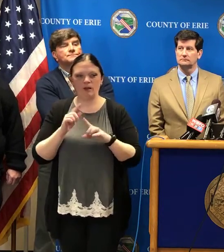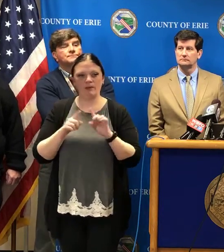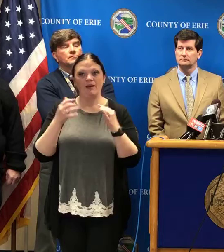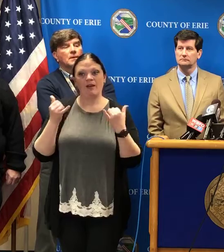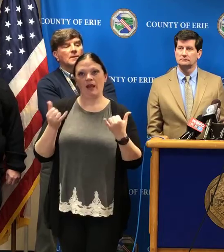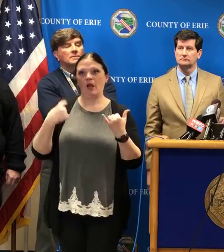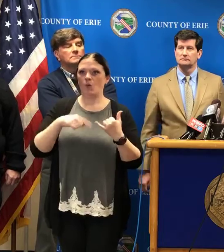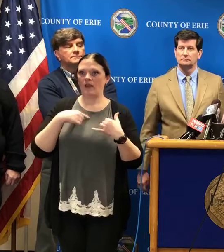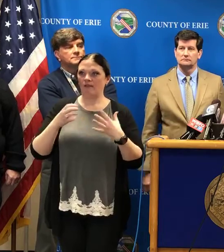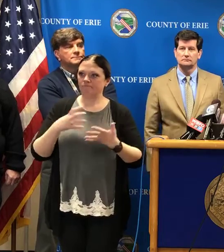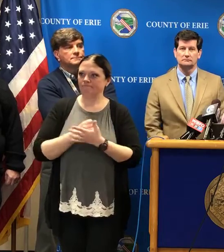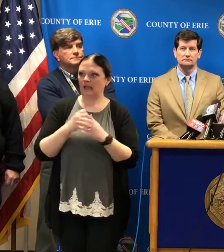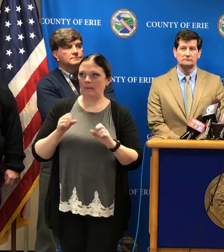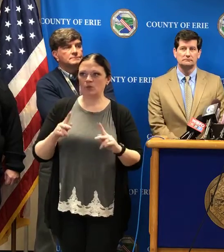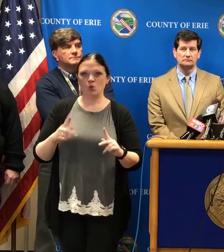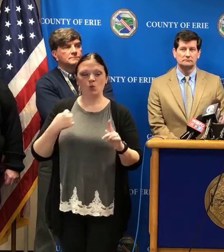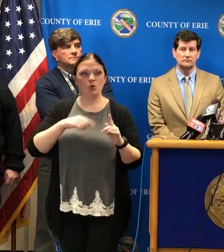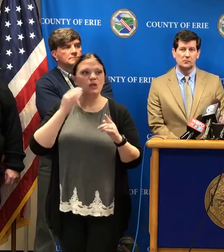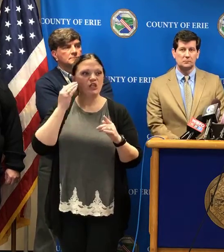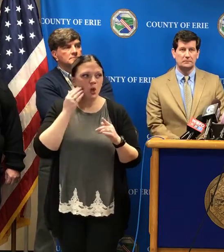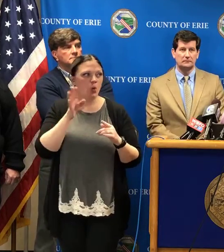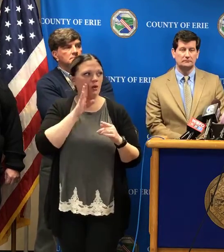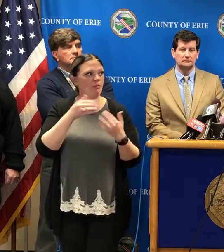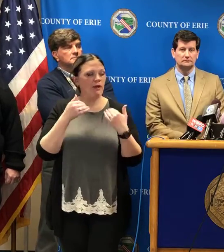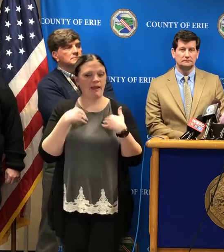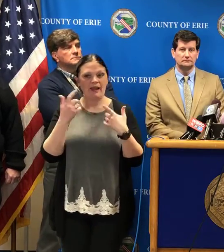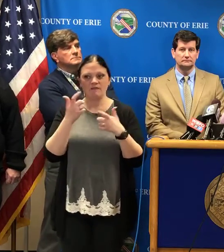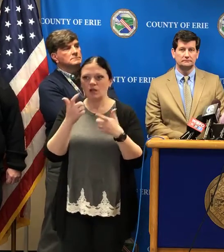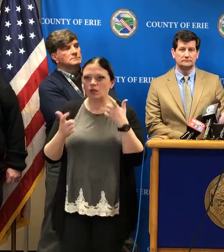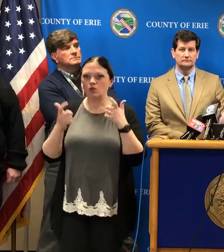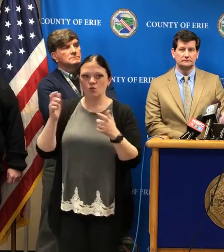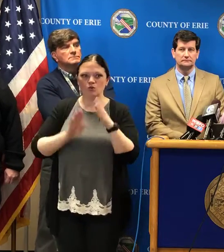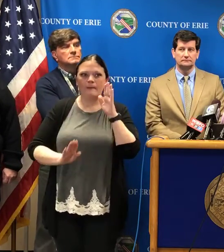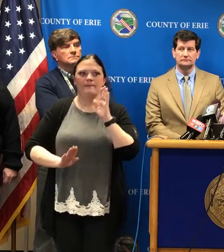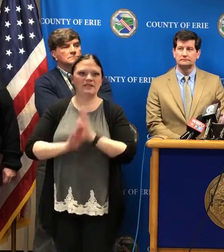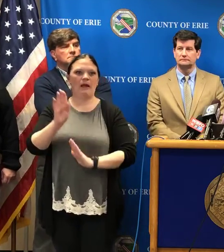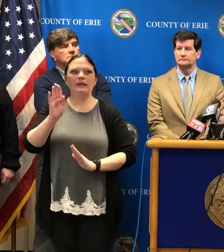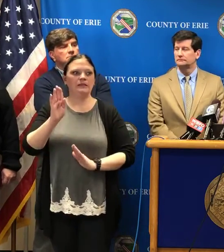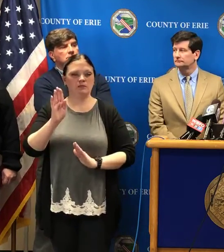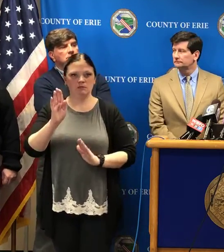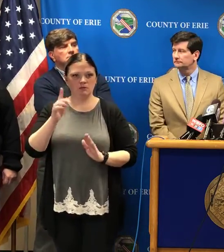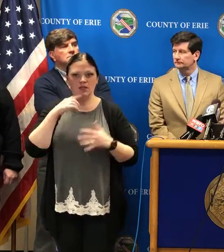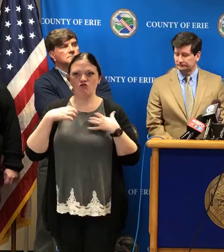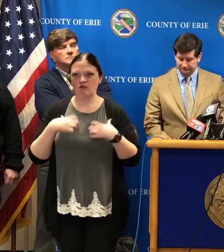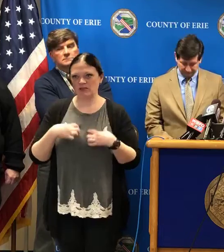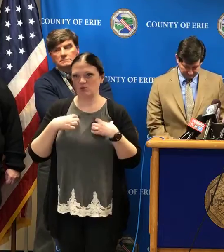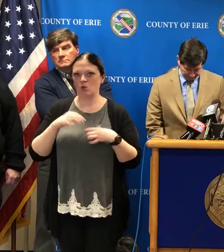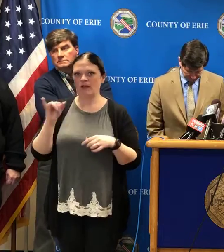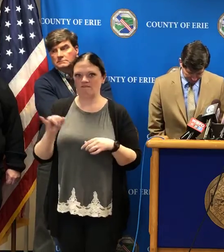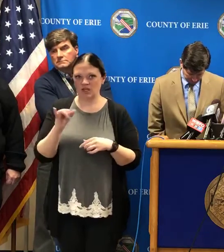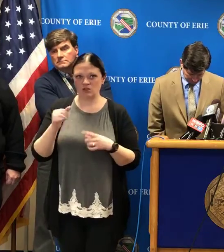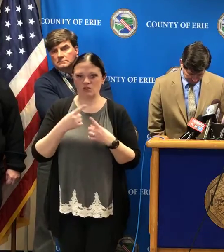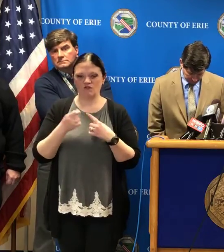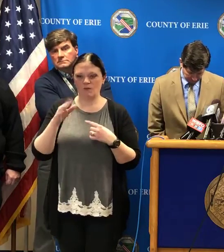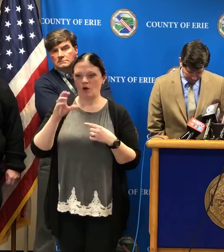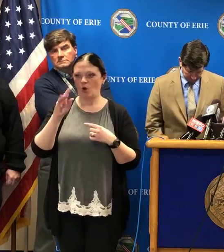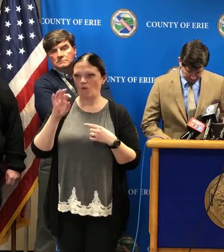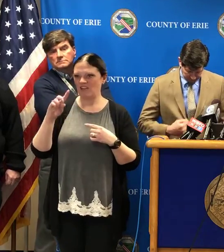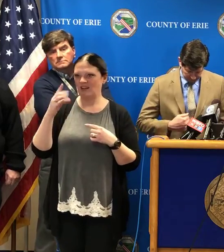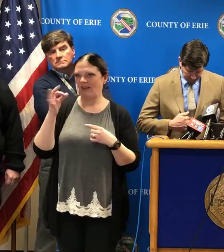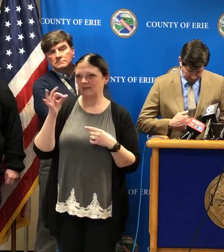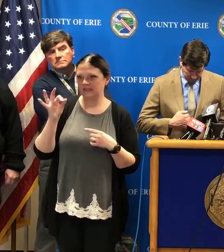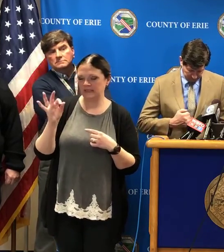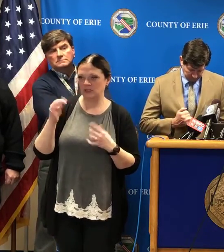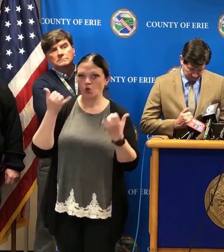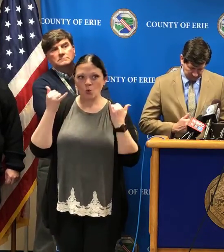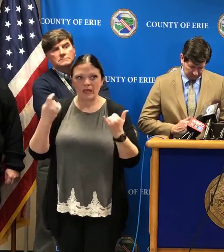have the opportunity. We know that we're going to have a huge spike in respiratory infections from COVID-19. So now